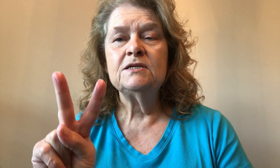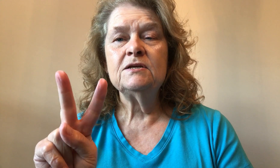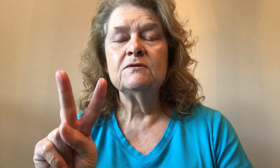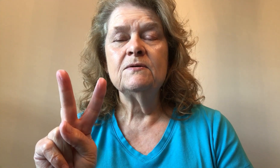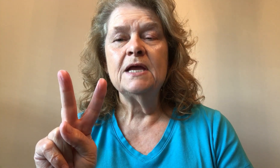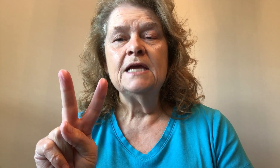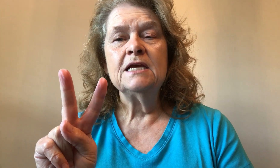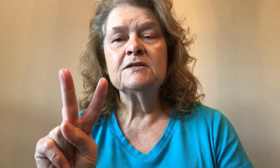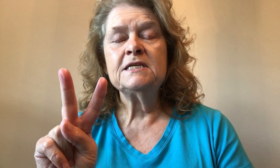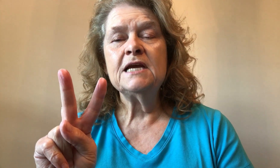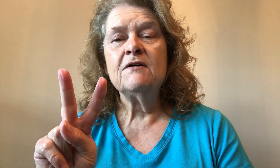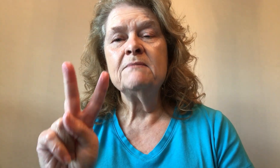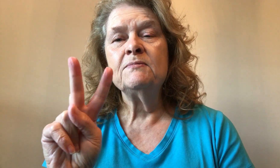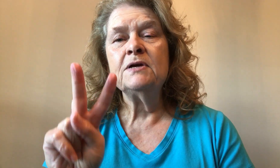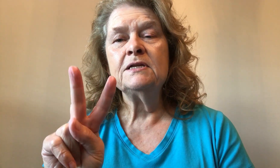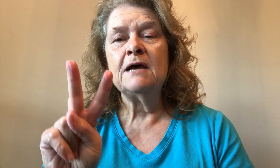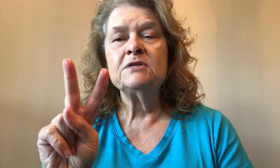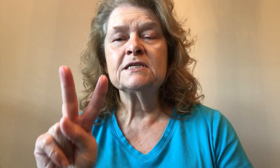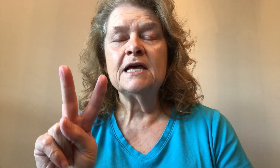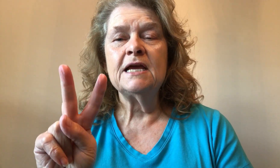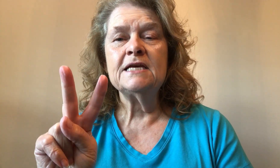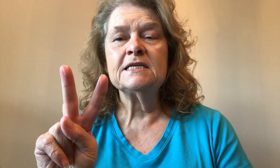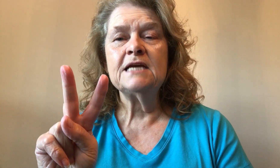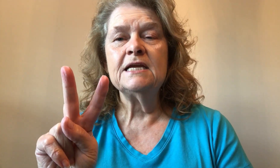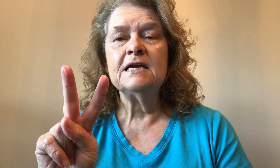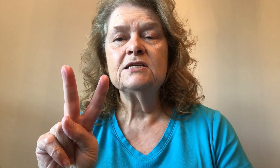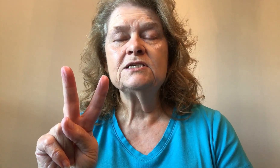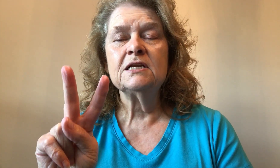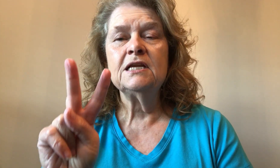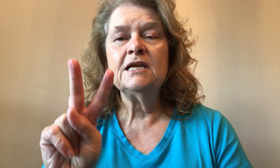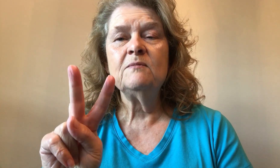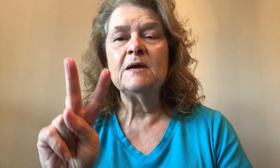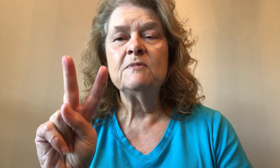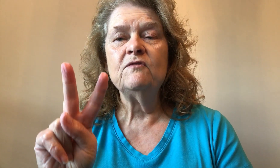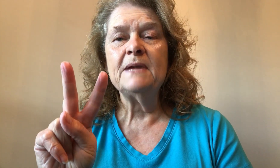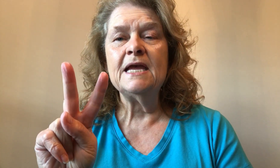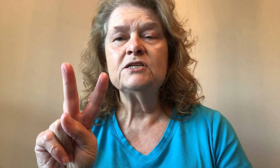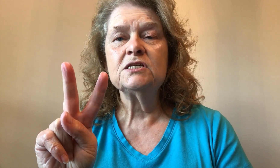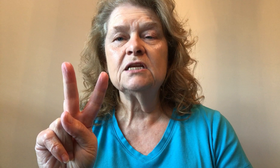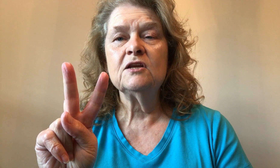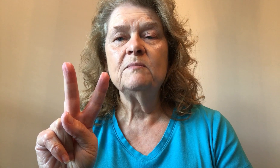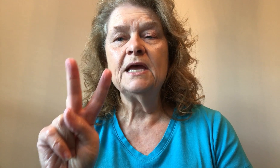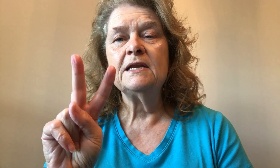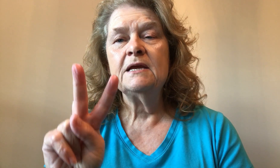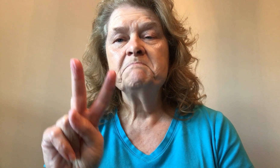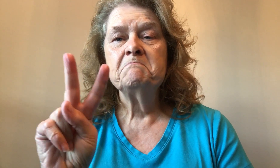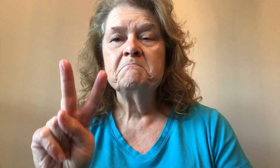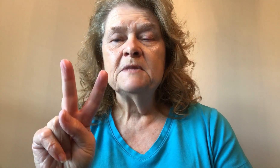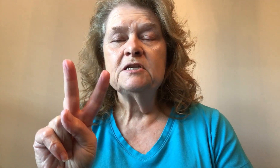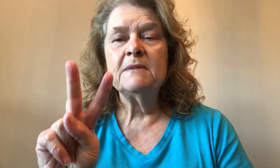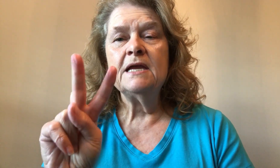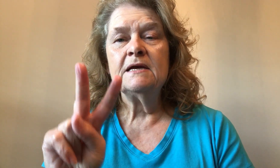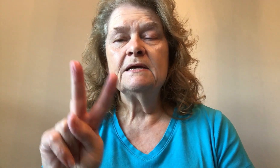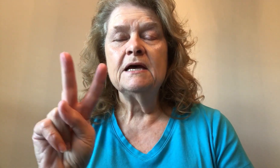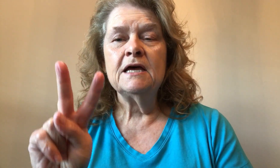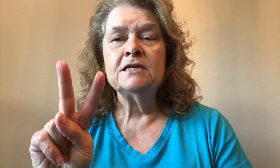22. Now see how I'm just kind of hesitating just a little bit, moving my hand just a little bit to make